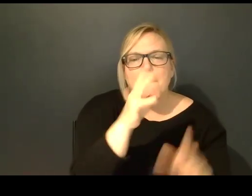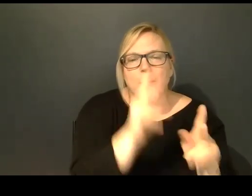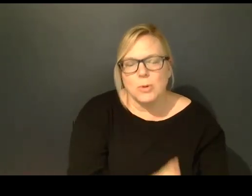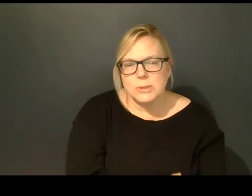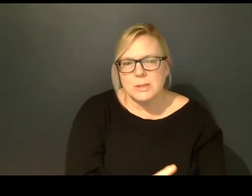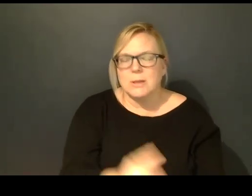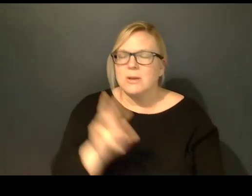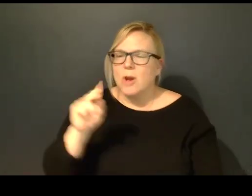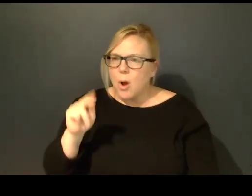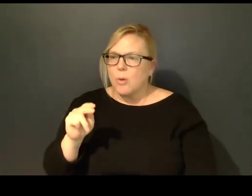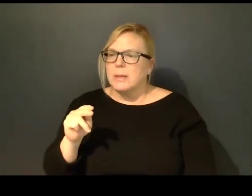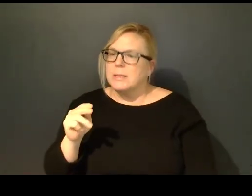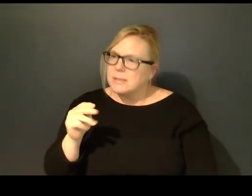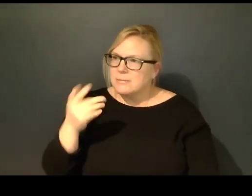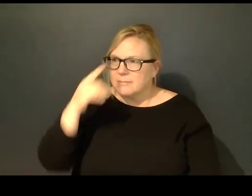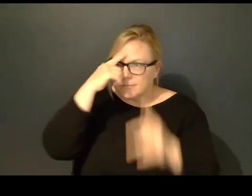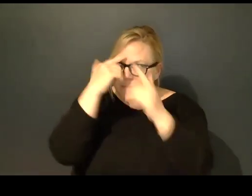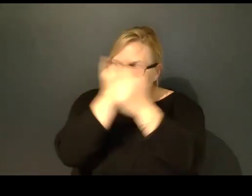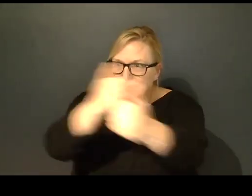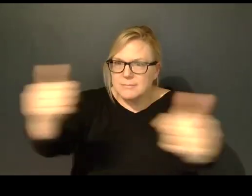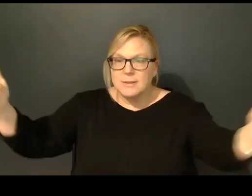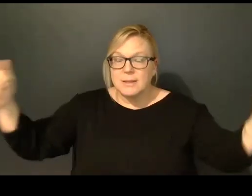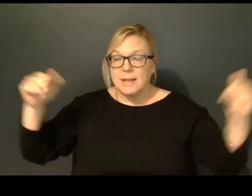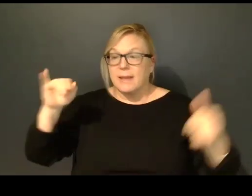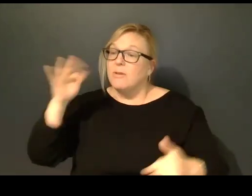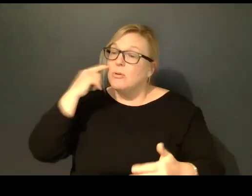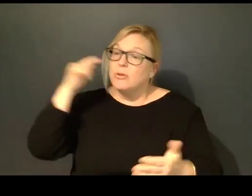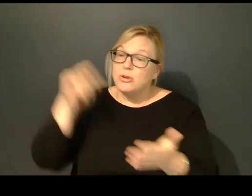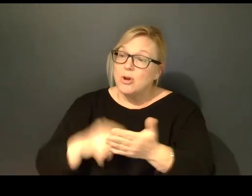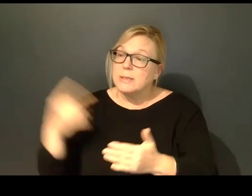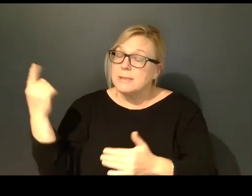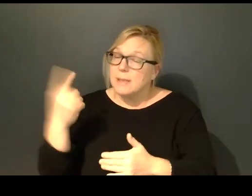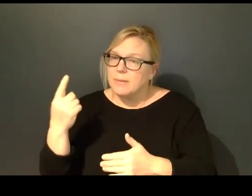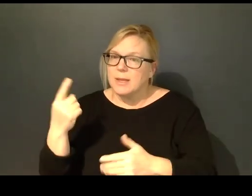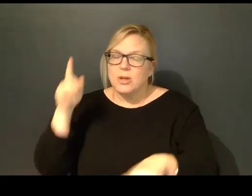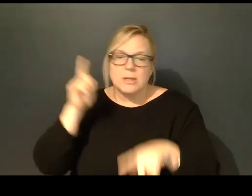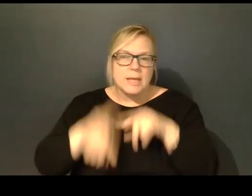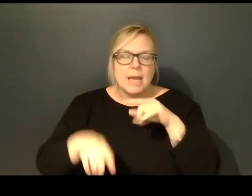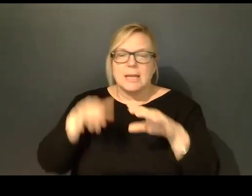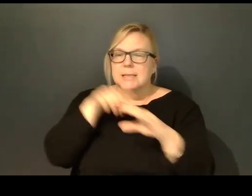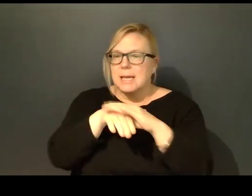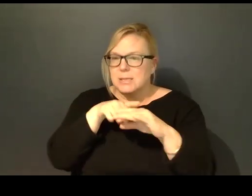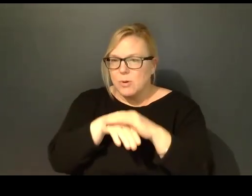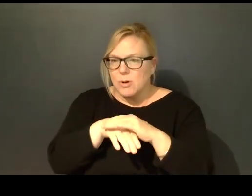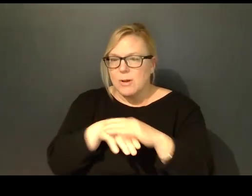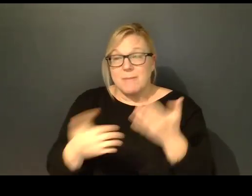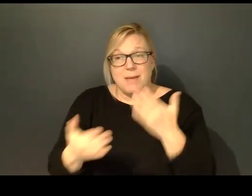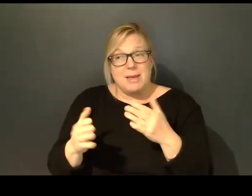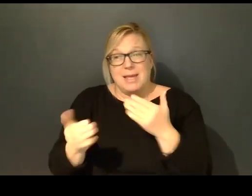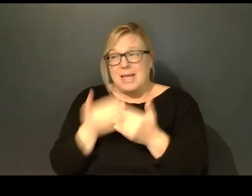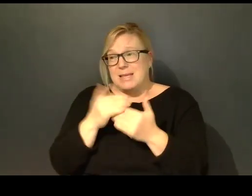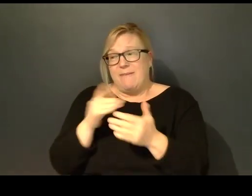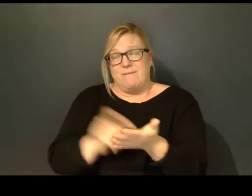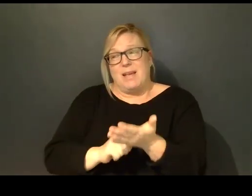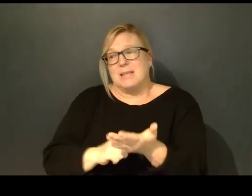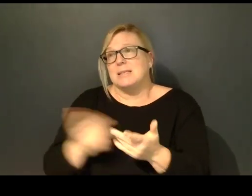together. So if you notice something that is inaccessible and it's a relative, especially if it's a relatively easy fix, like moving a tree